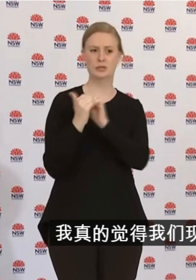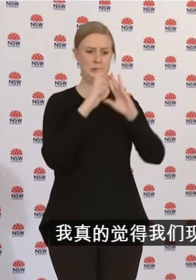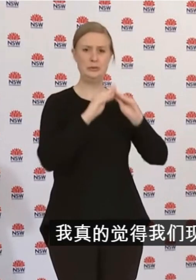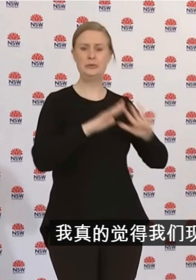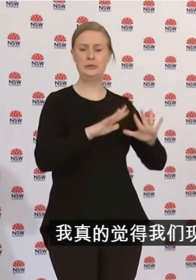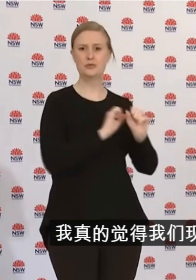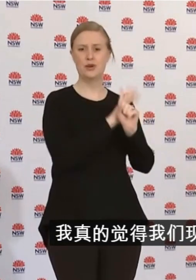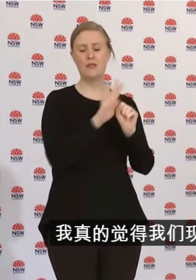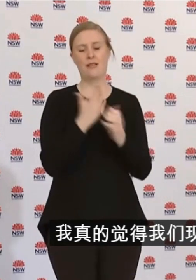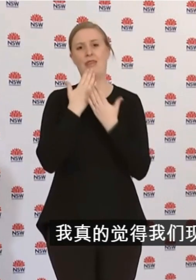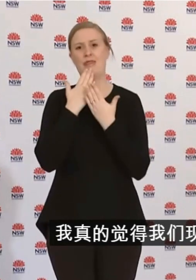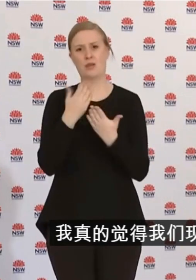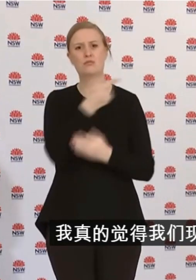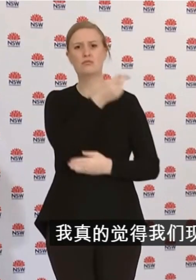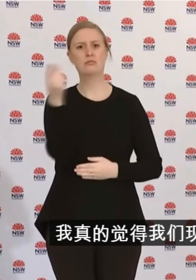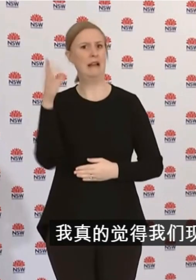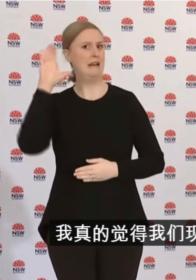we have now